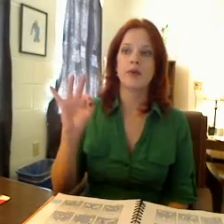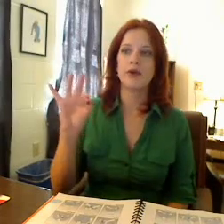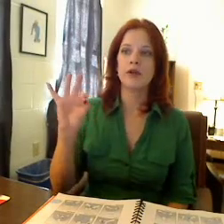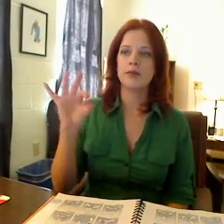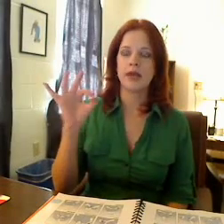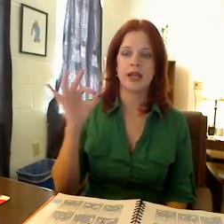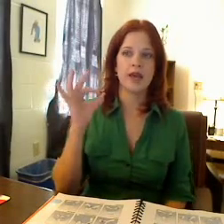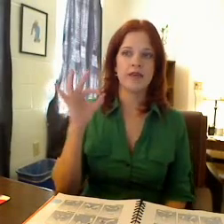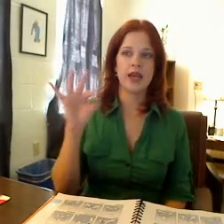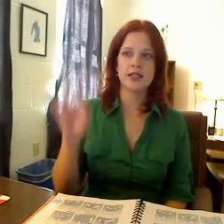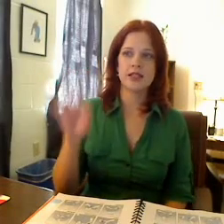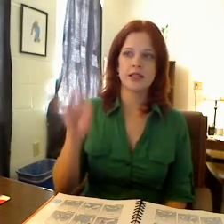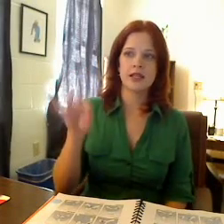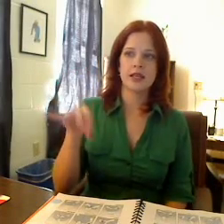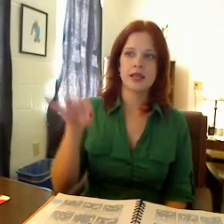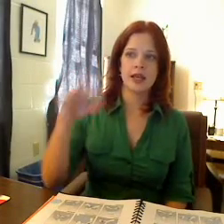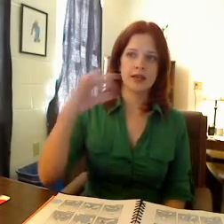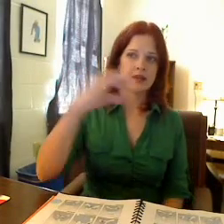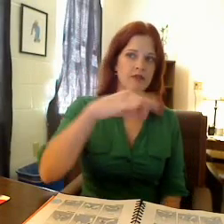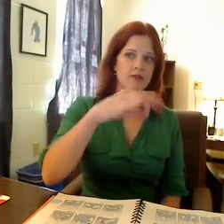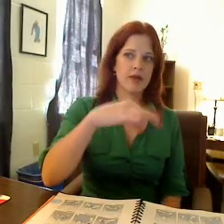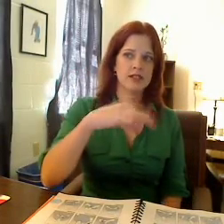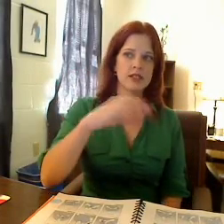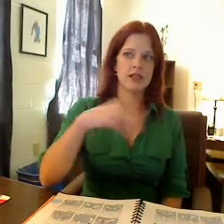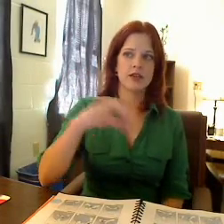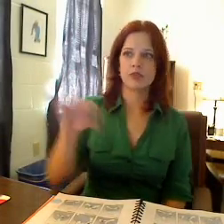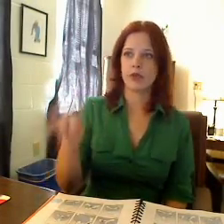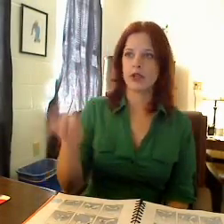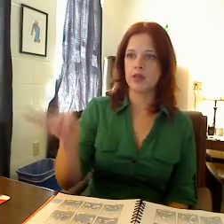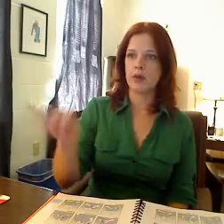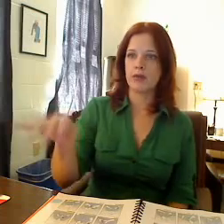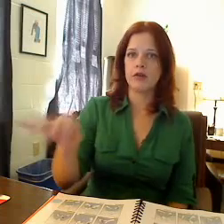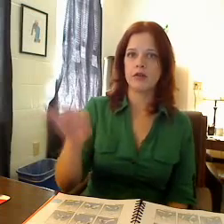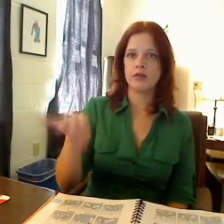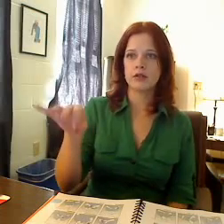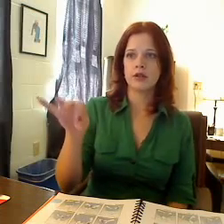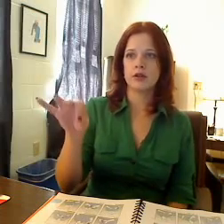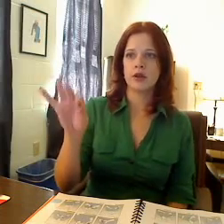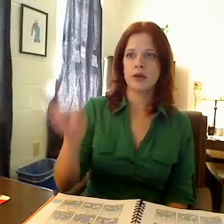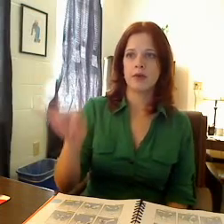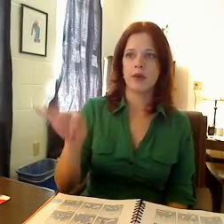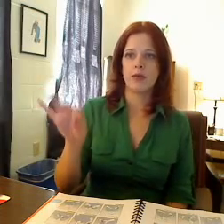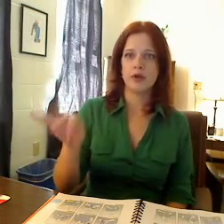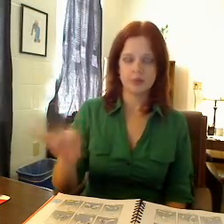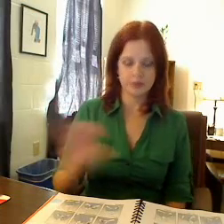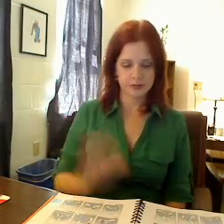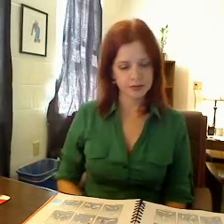Pepper. Make an F hand and kind of bounce it like you're sprinkling pepper. Pepper.